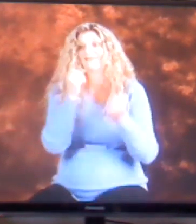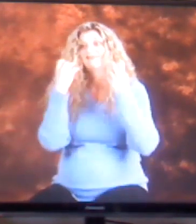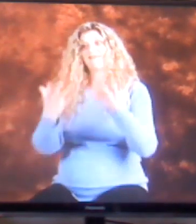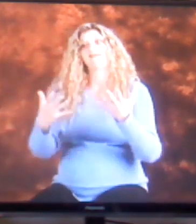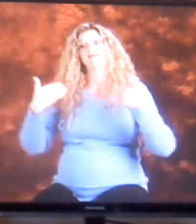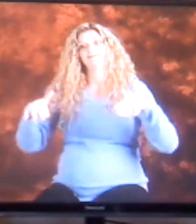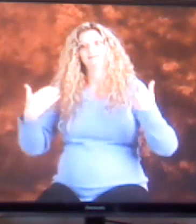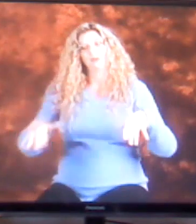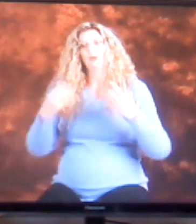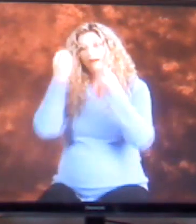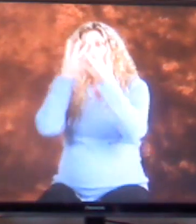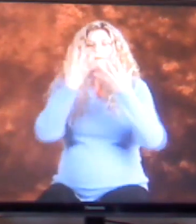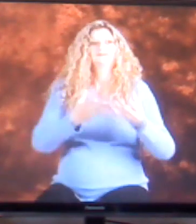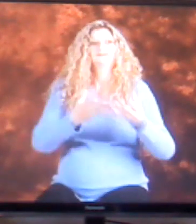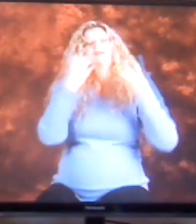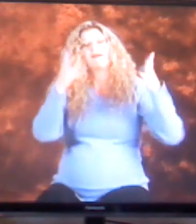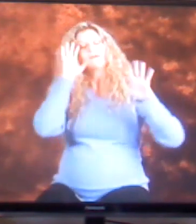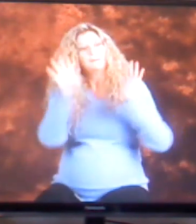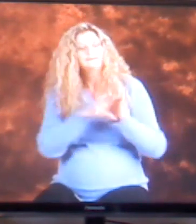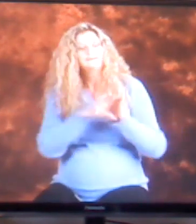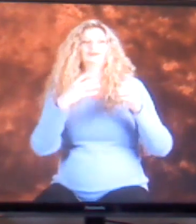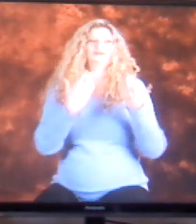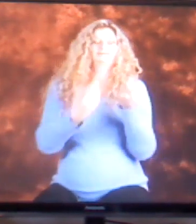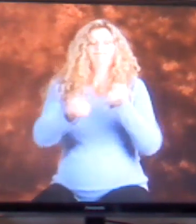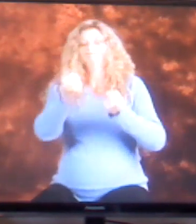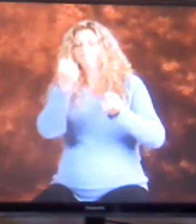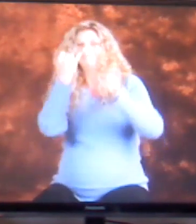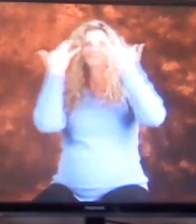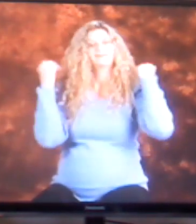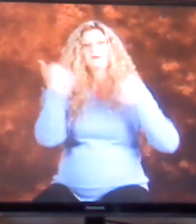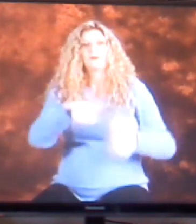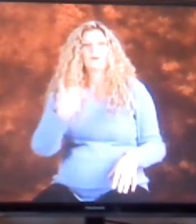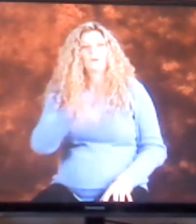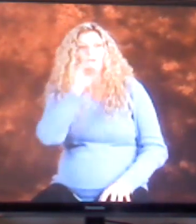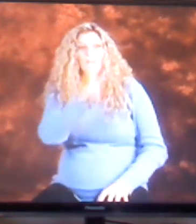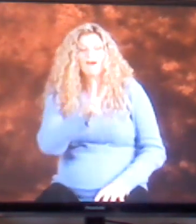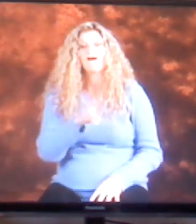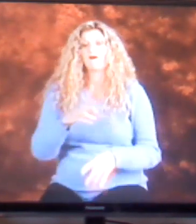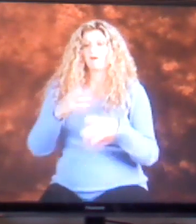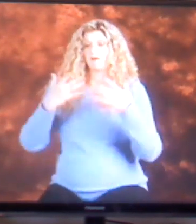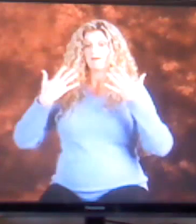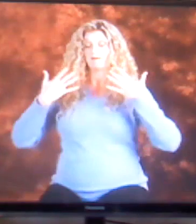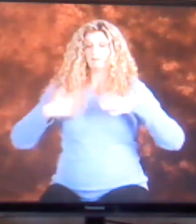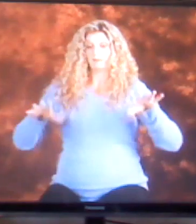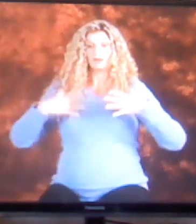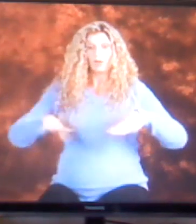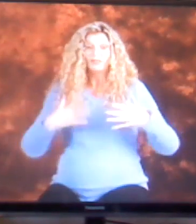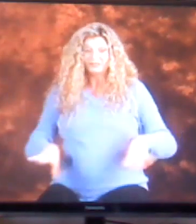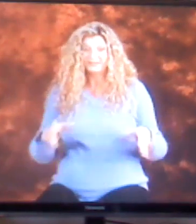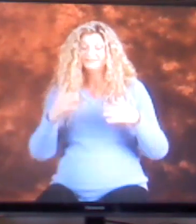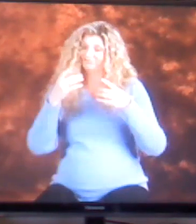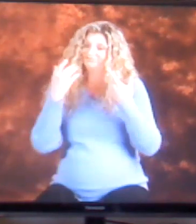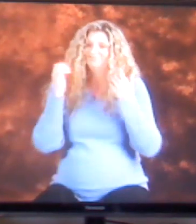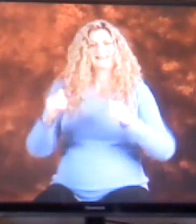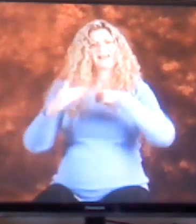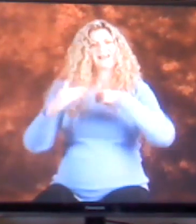But most of our fashion influence comes from the media. I mean, it's constantly on, bombarding us with pictures and images of who's wearing what.